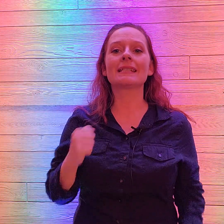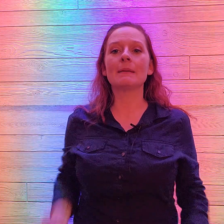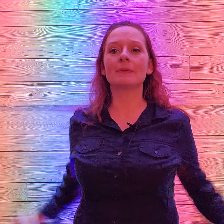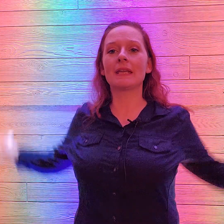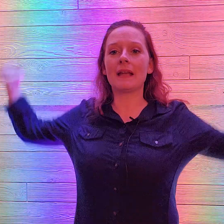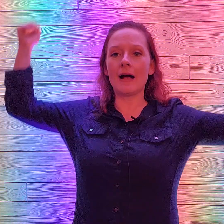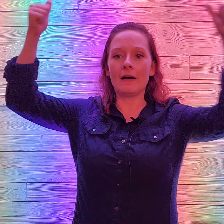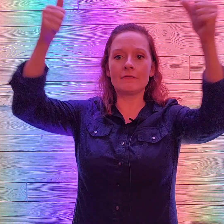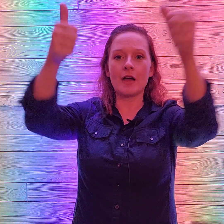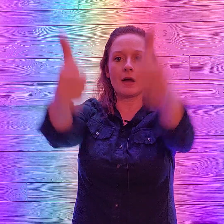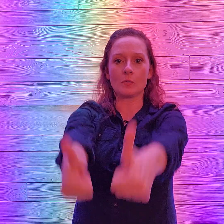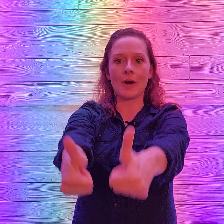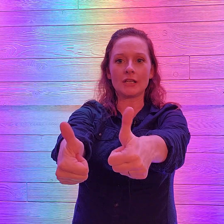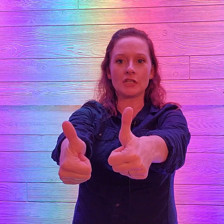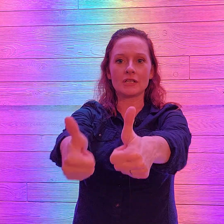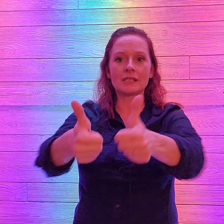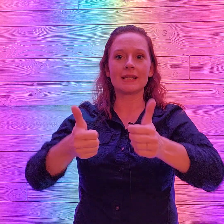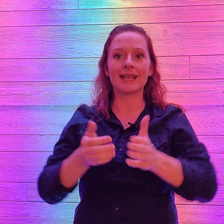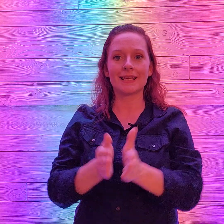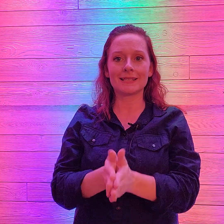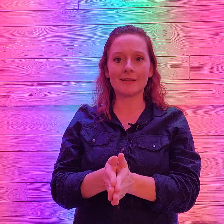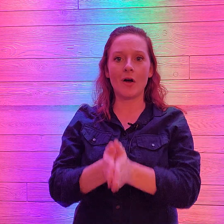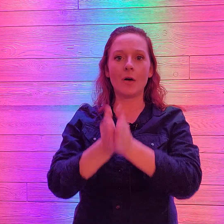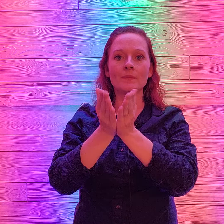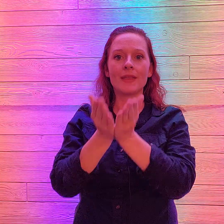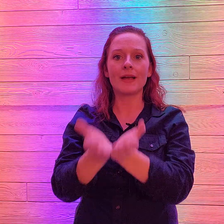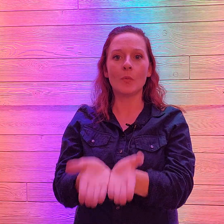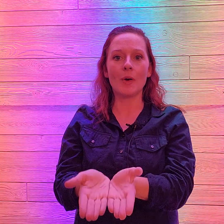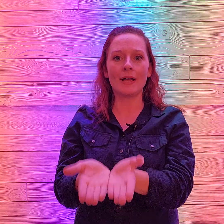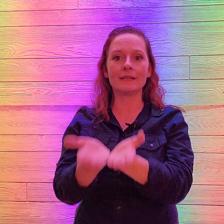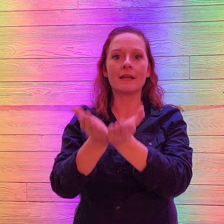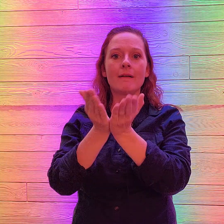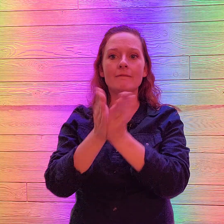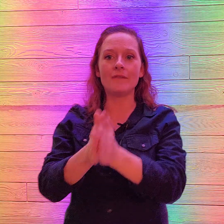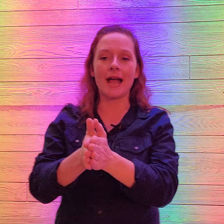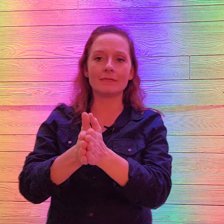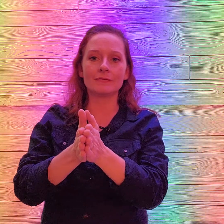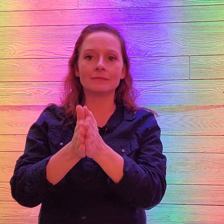the assembly of the righteous. Psalm 1:5.